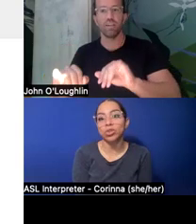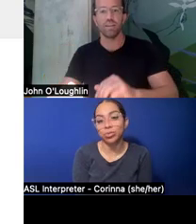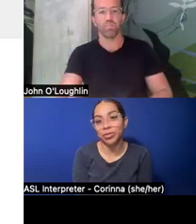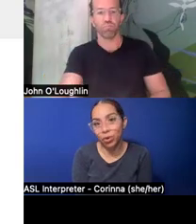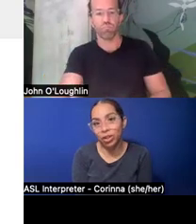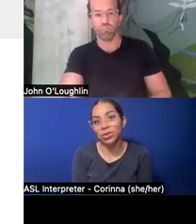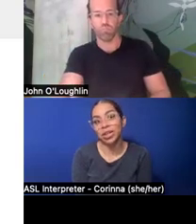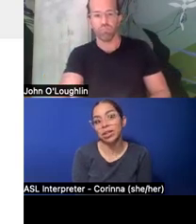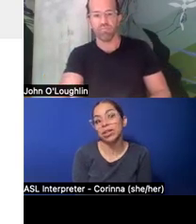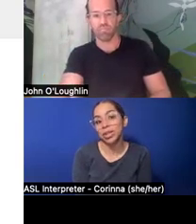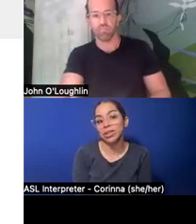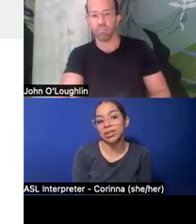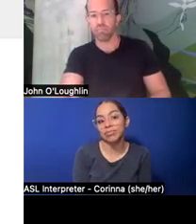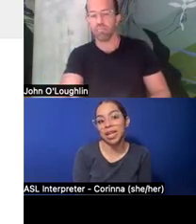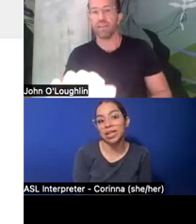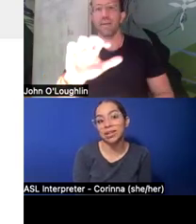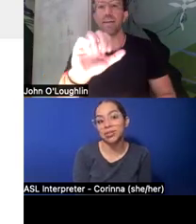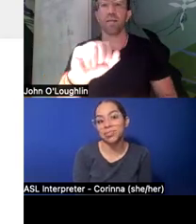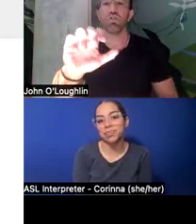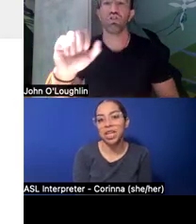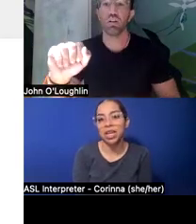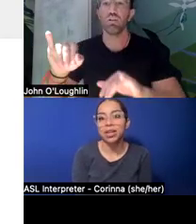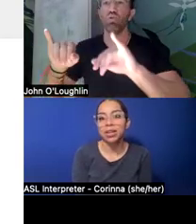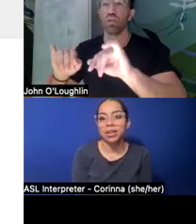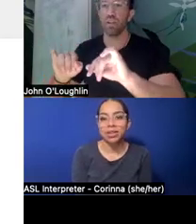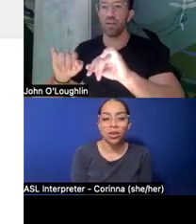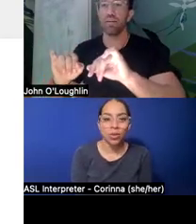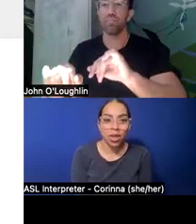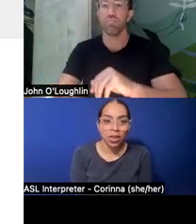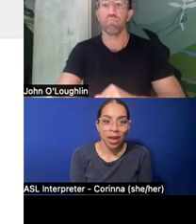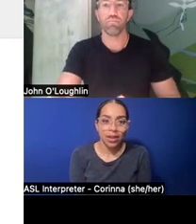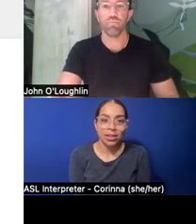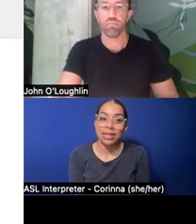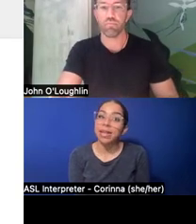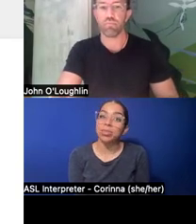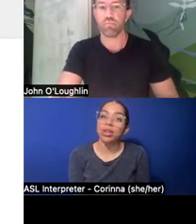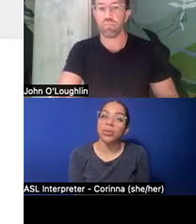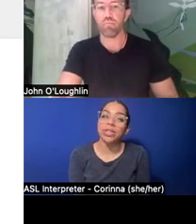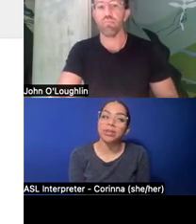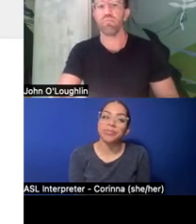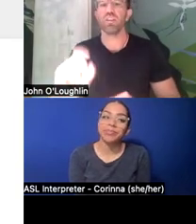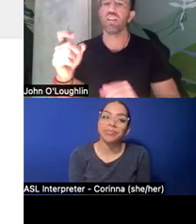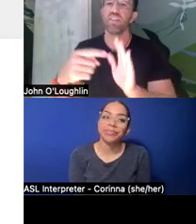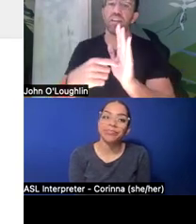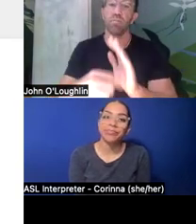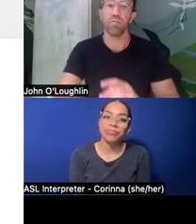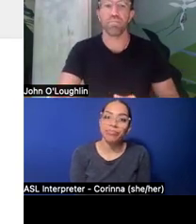and the culture before you take the quiz at the end. So that is a snapshot quiz.